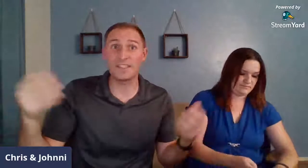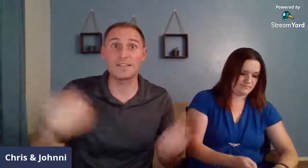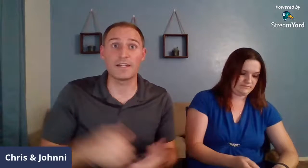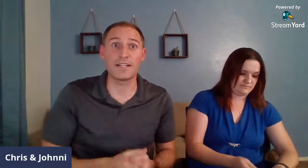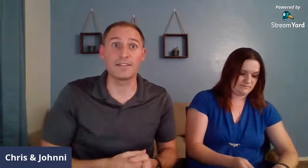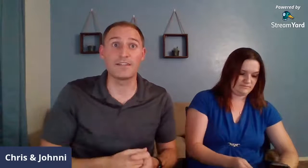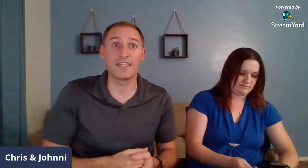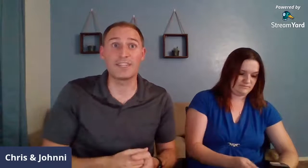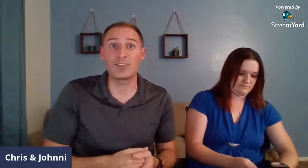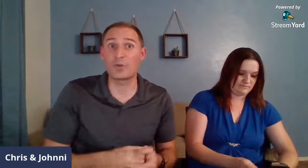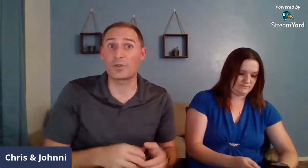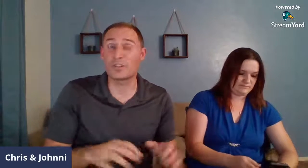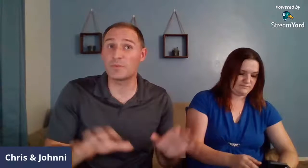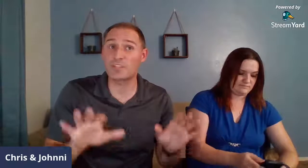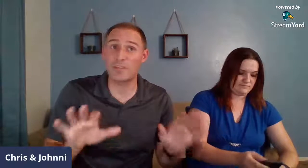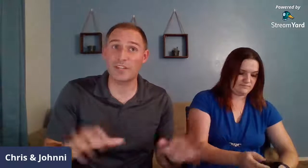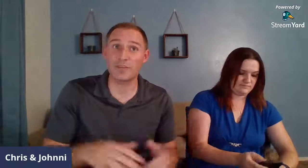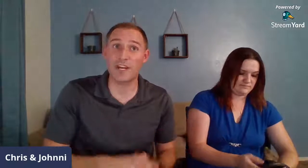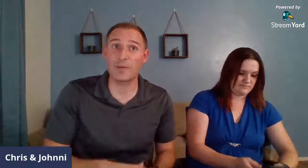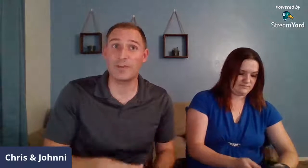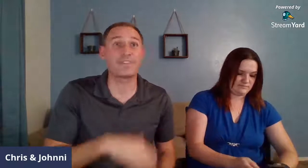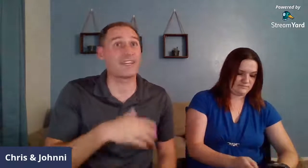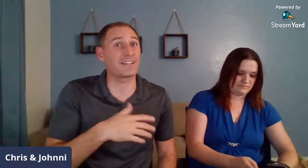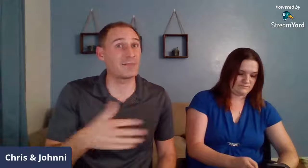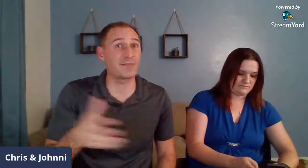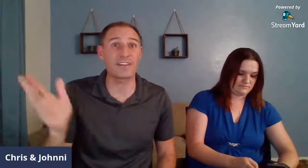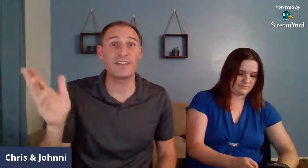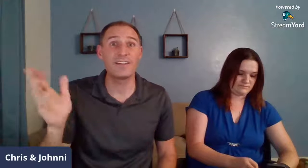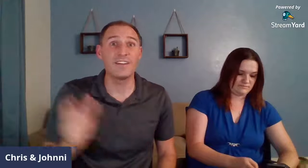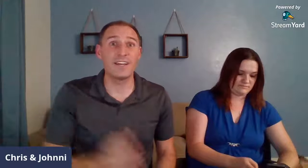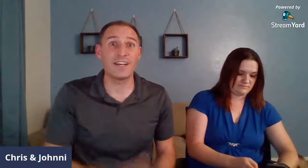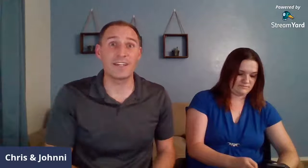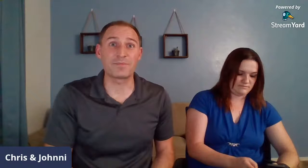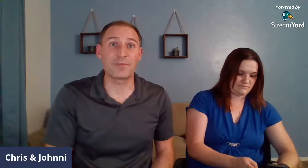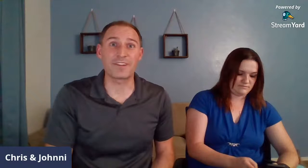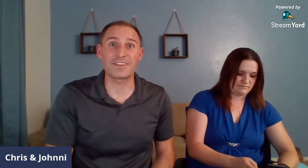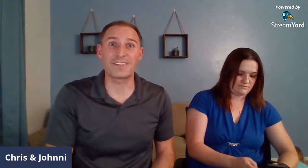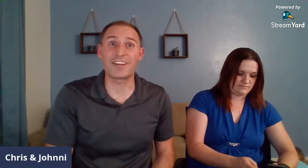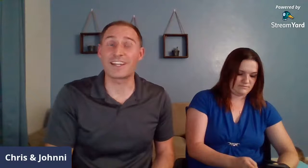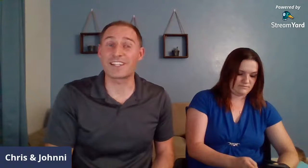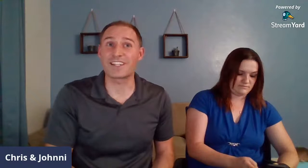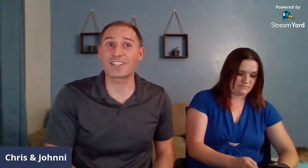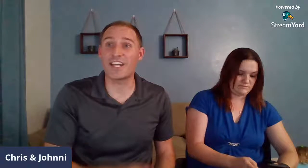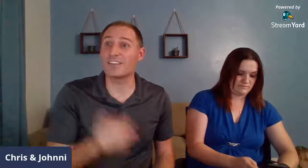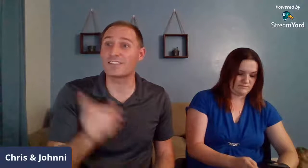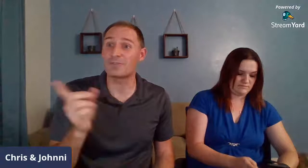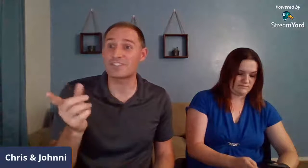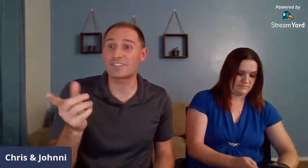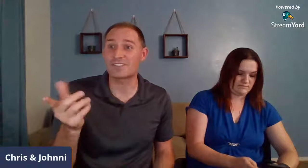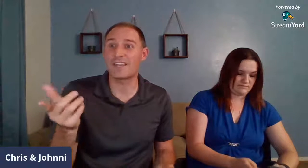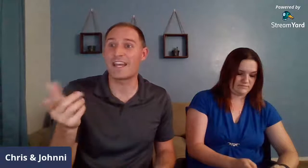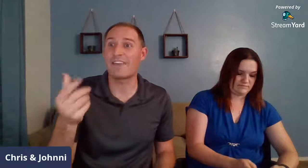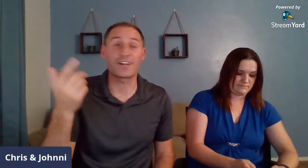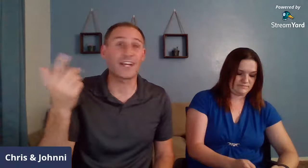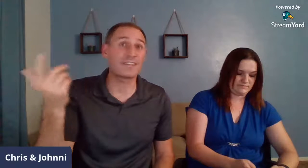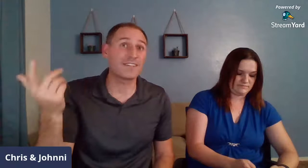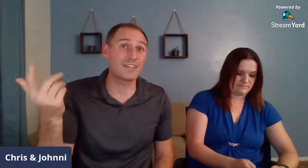ASL. Again, don't worry too much about the grammar. That'll come later. Part of the talking like a child, which I forgot to touch